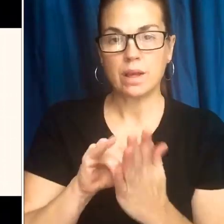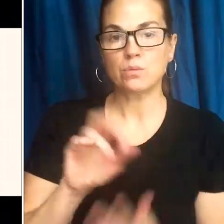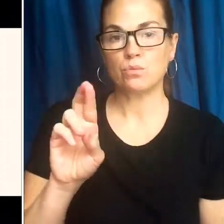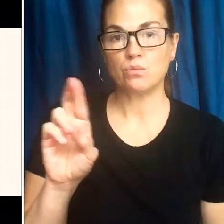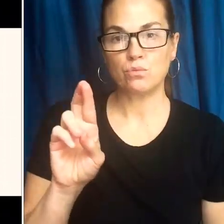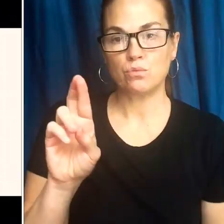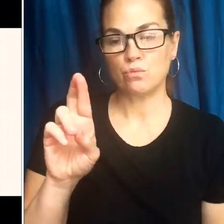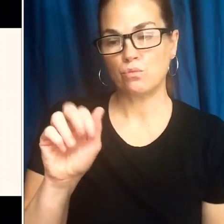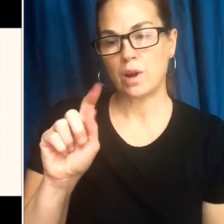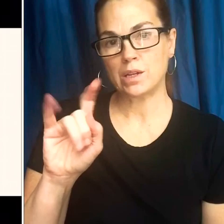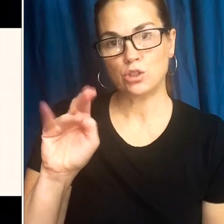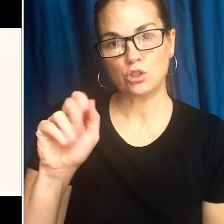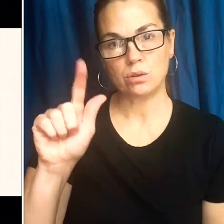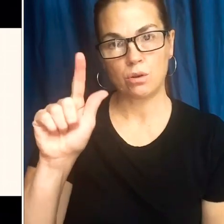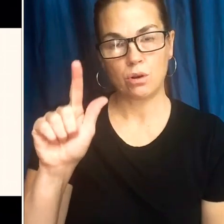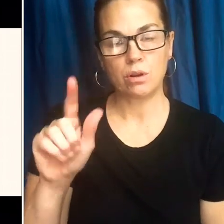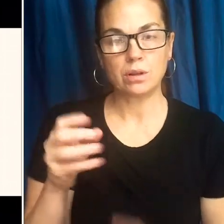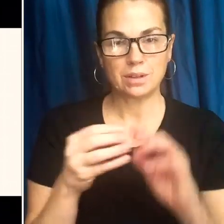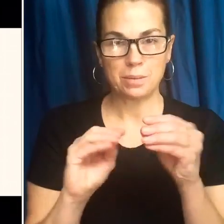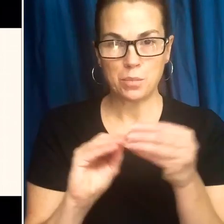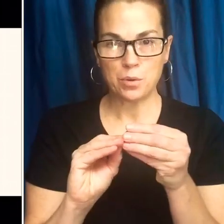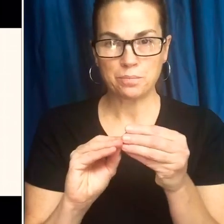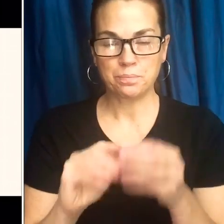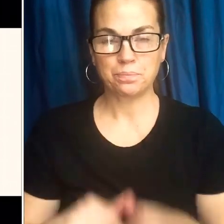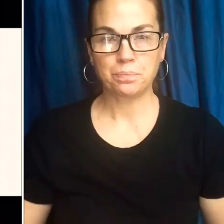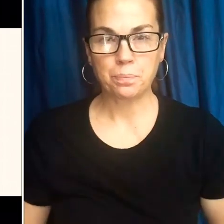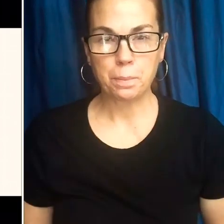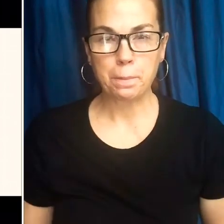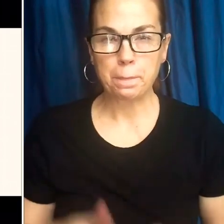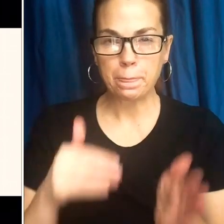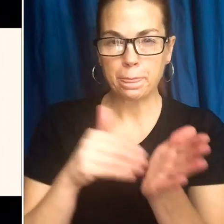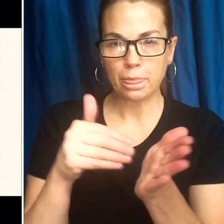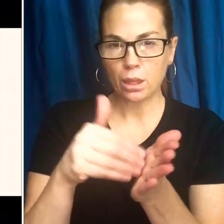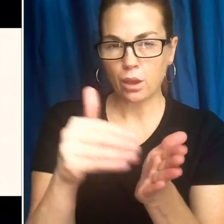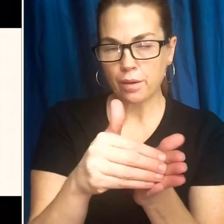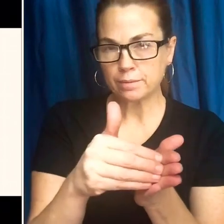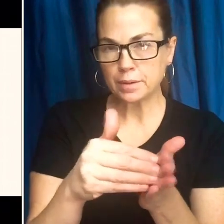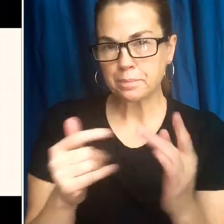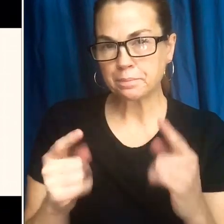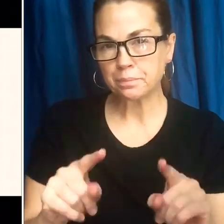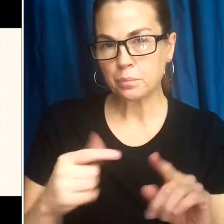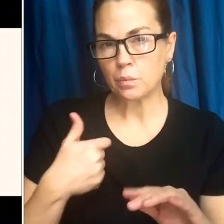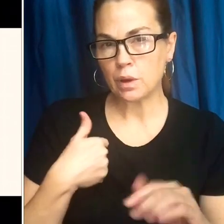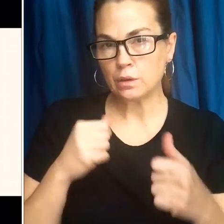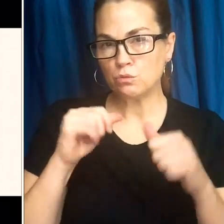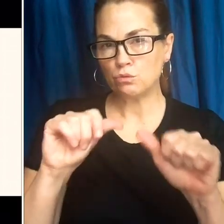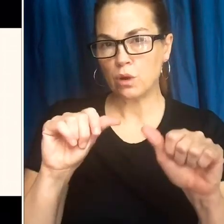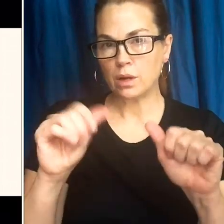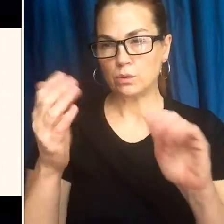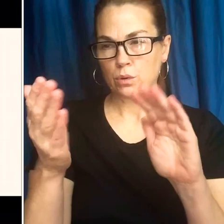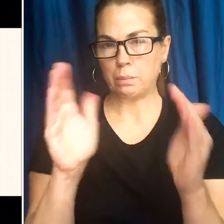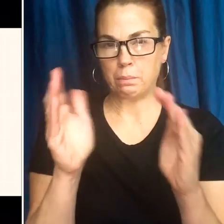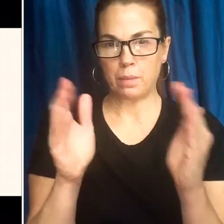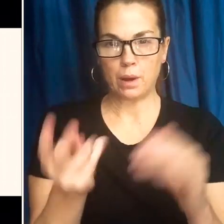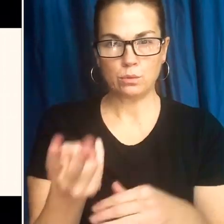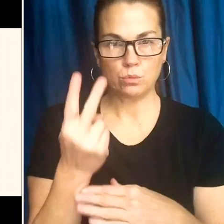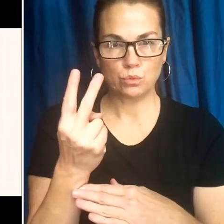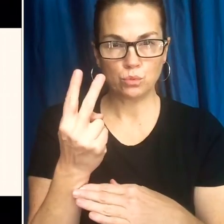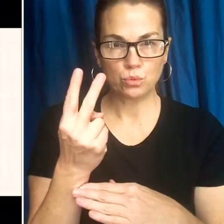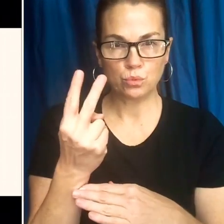two rational numbers, the first thing I need to do is write them in the same form. Comparing a